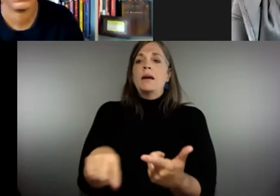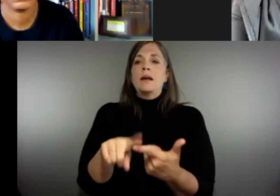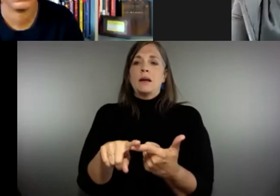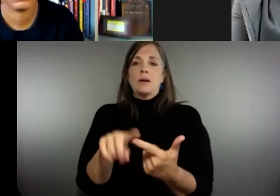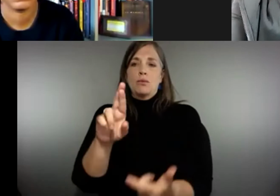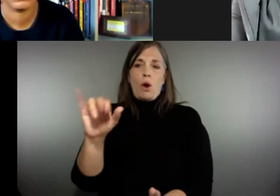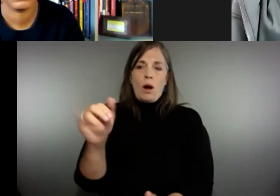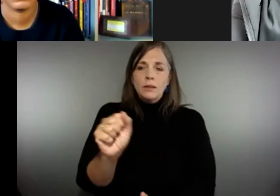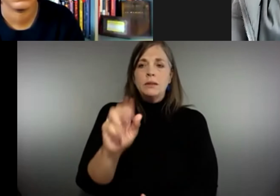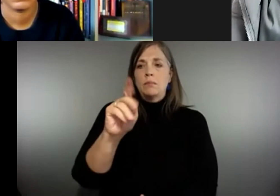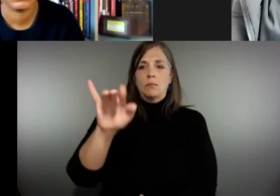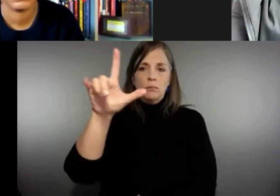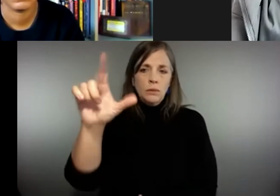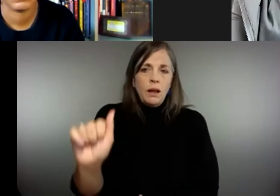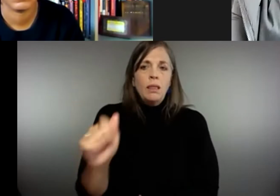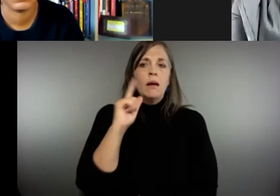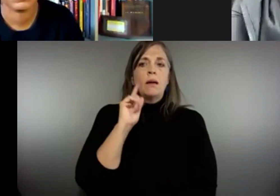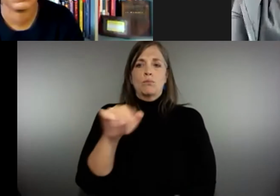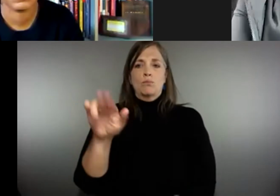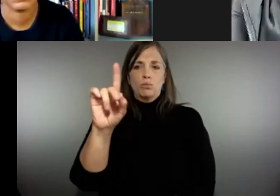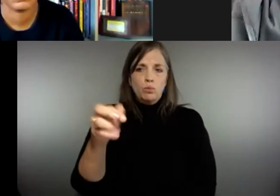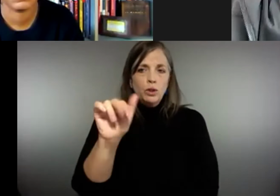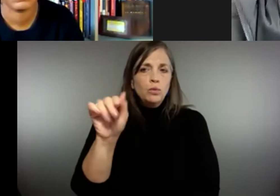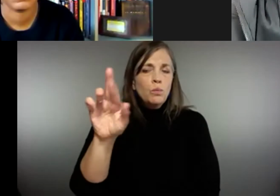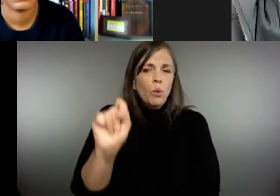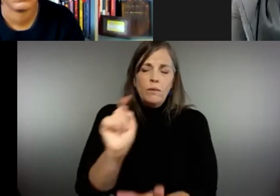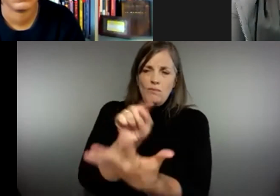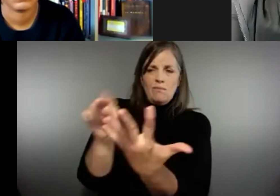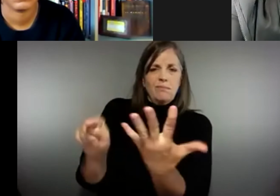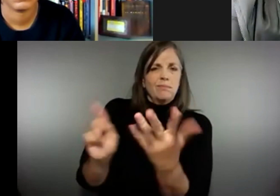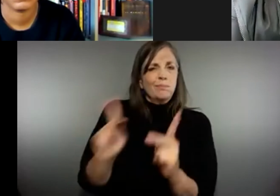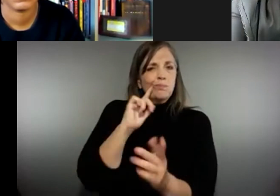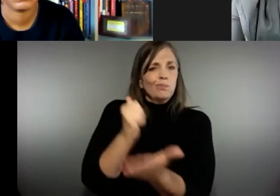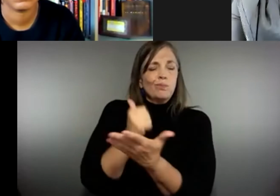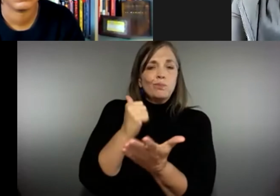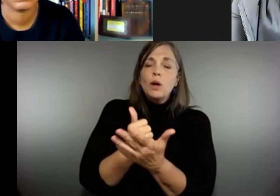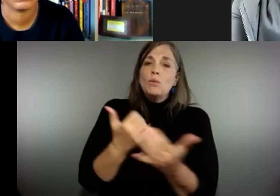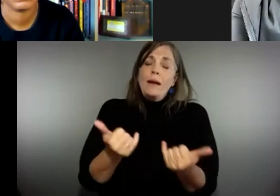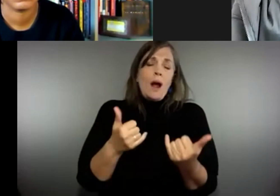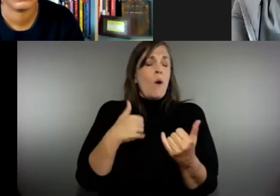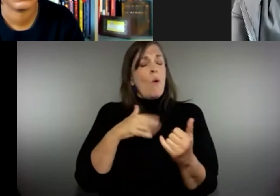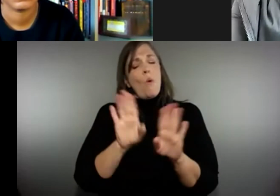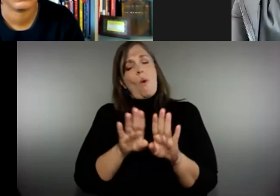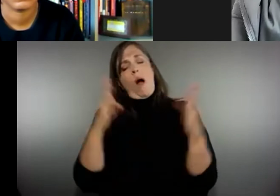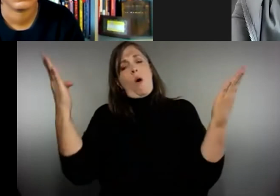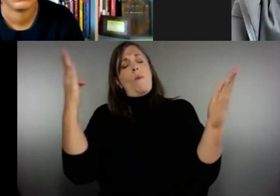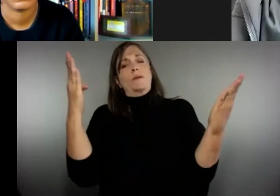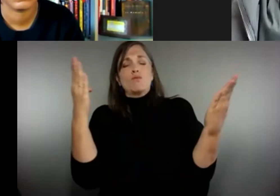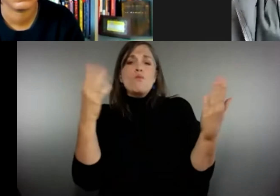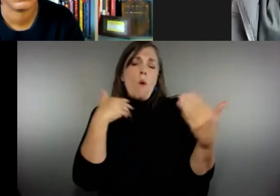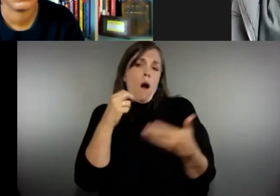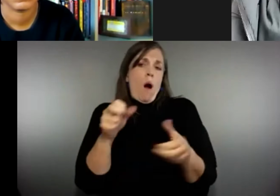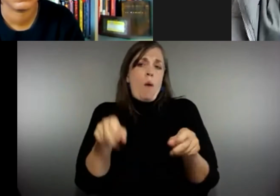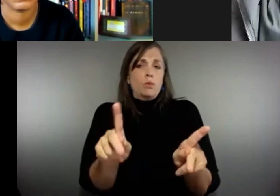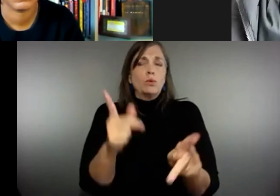brisport um there is an opportunity here a window here um with the sort of newly elected progressives who share